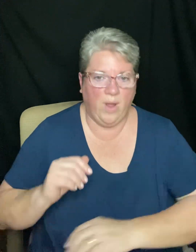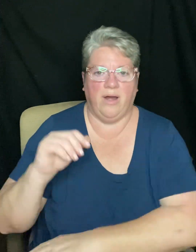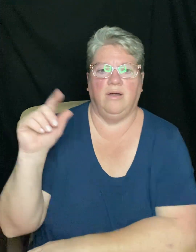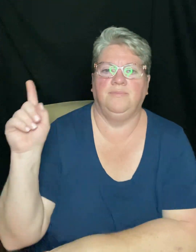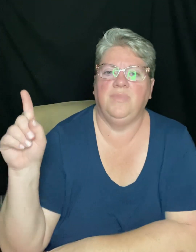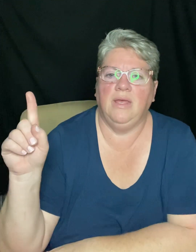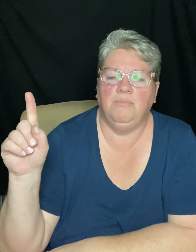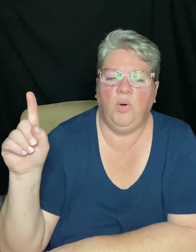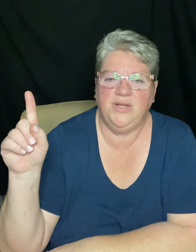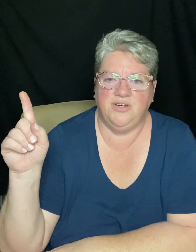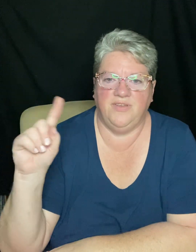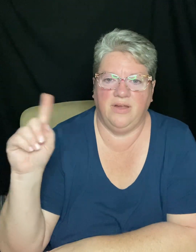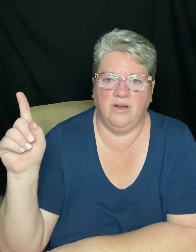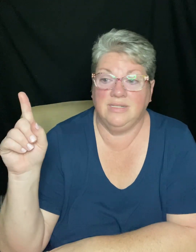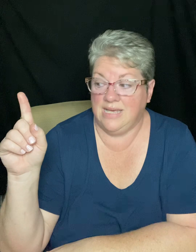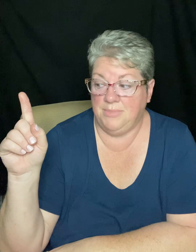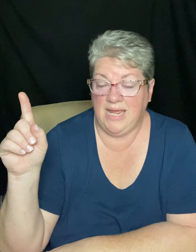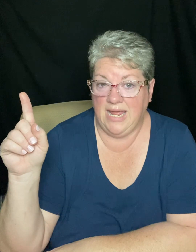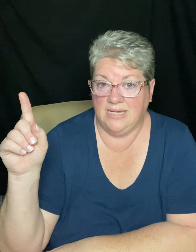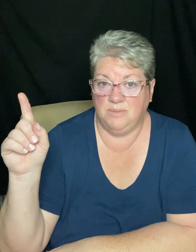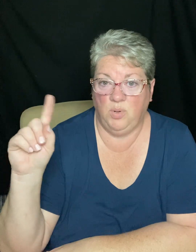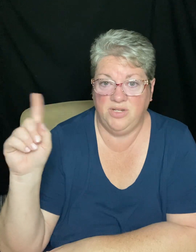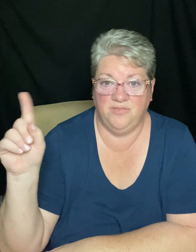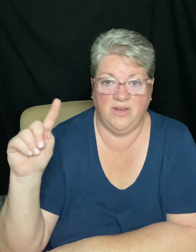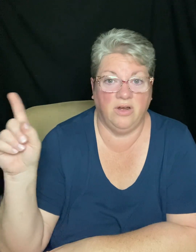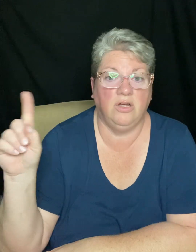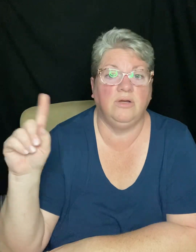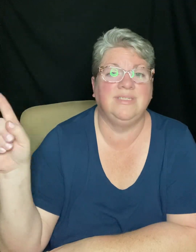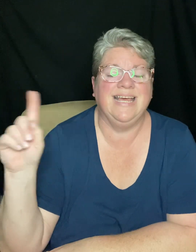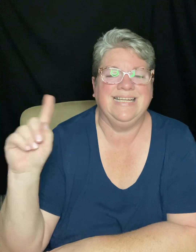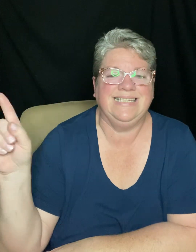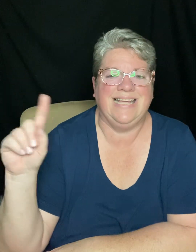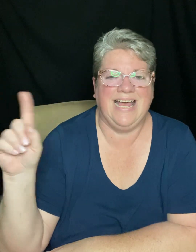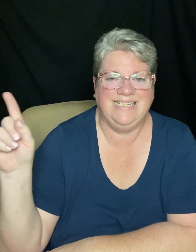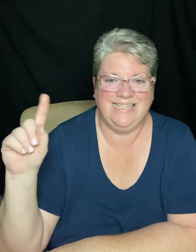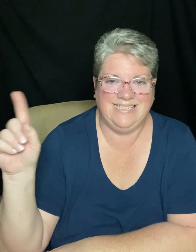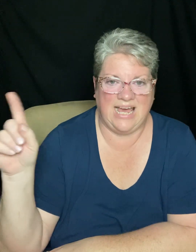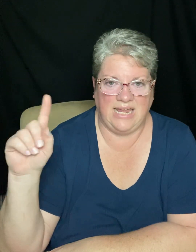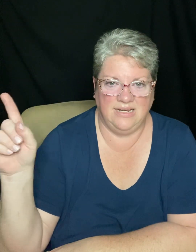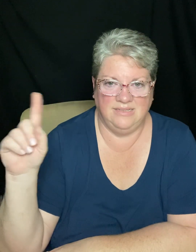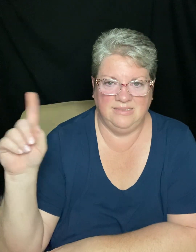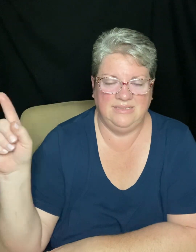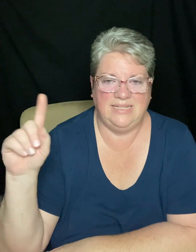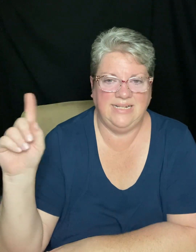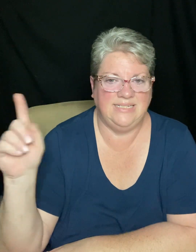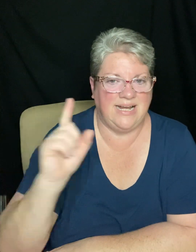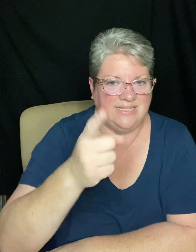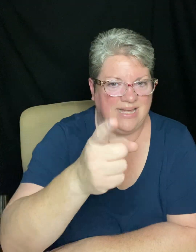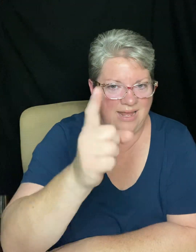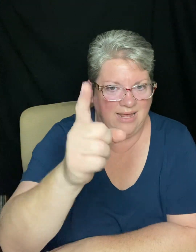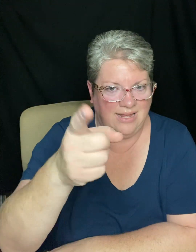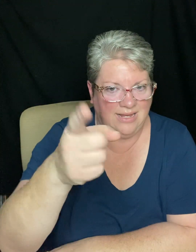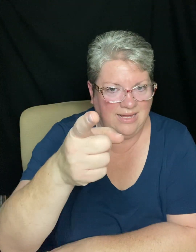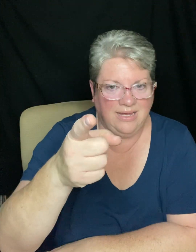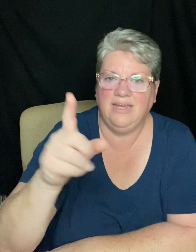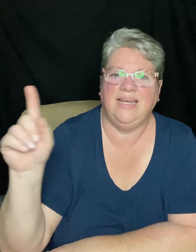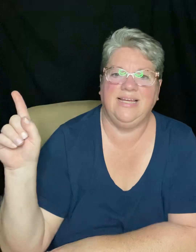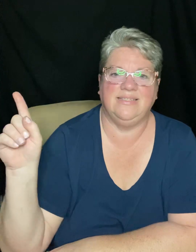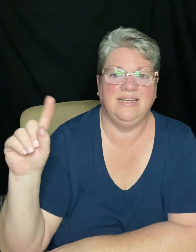Where? Pointer finger, dominant hand, pointer finger goes side to side. Side to side. It's not it's